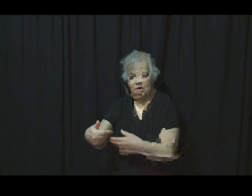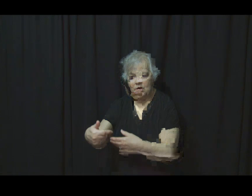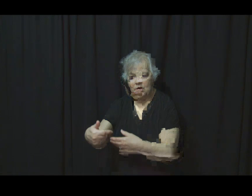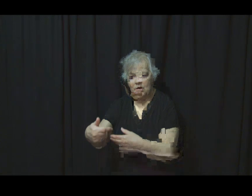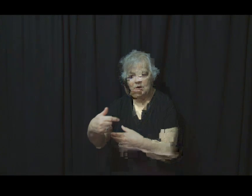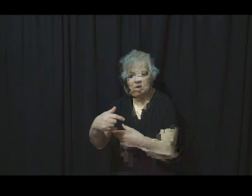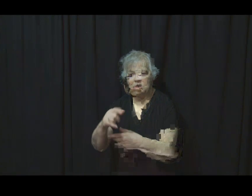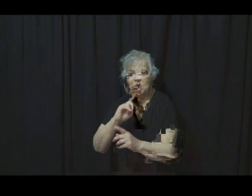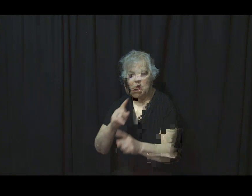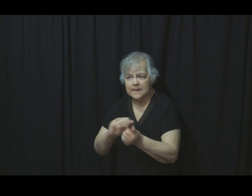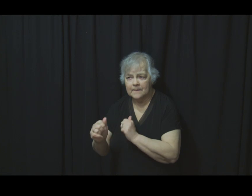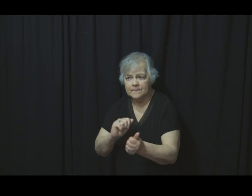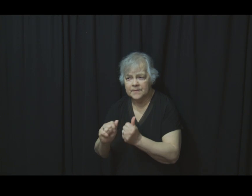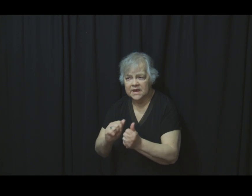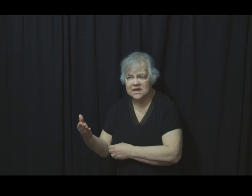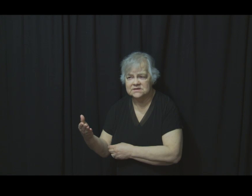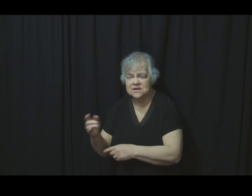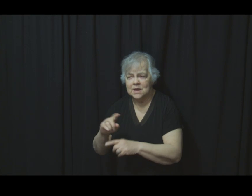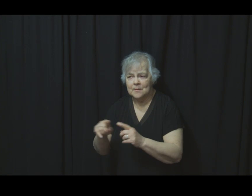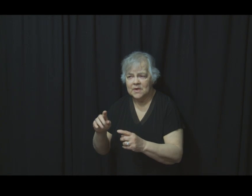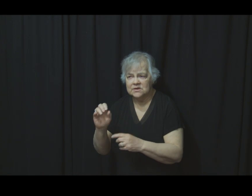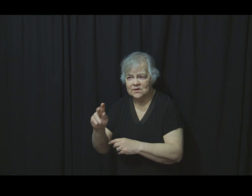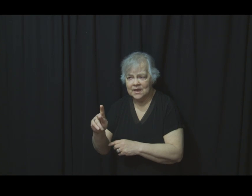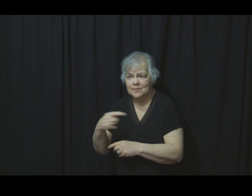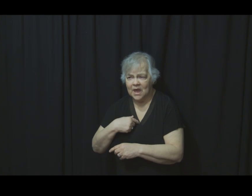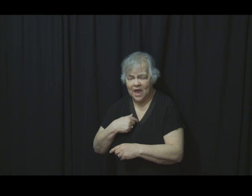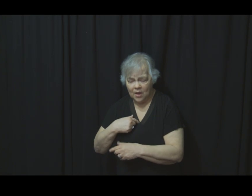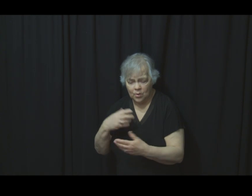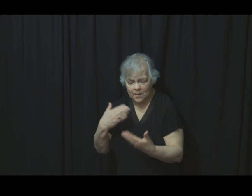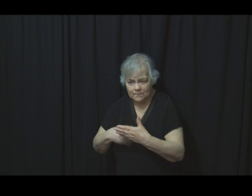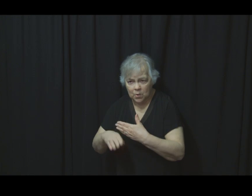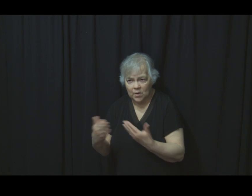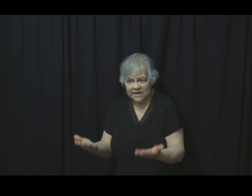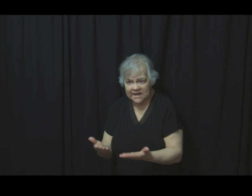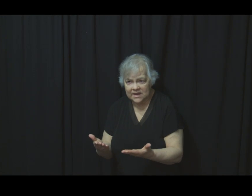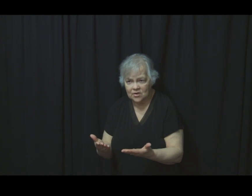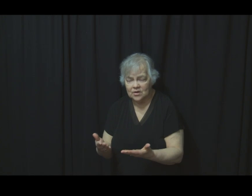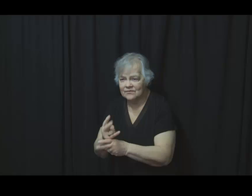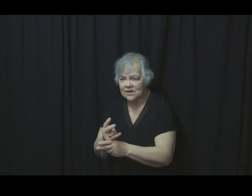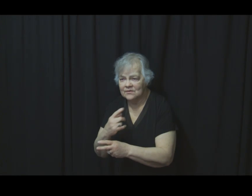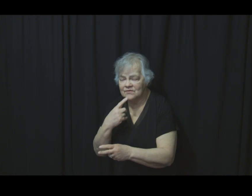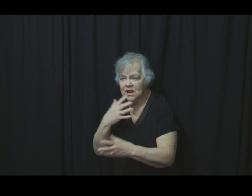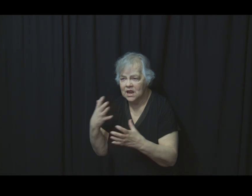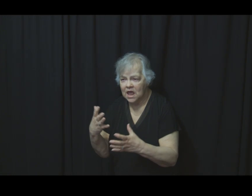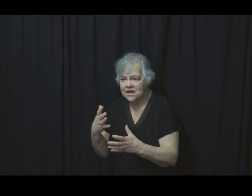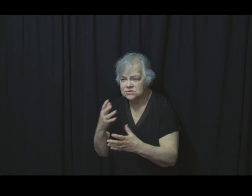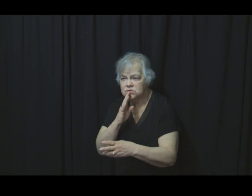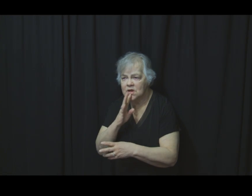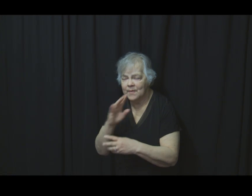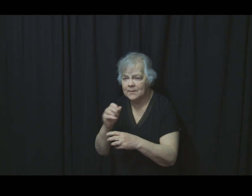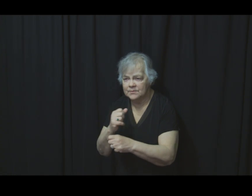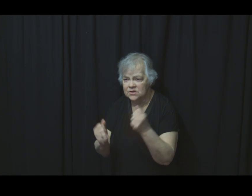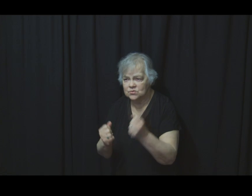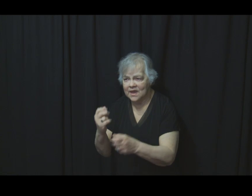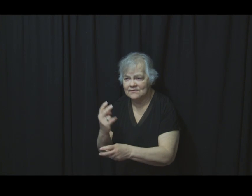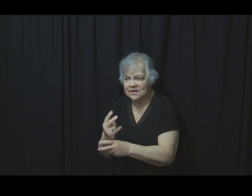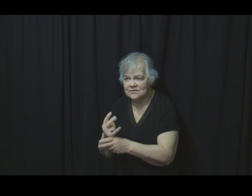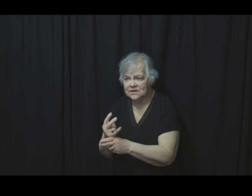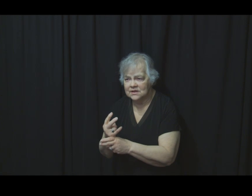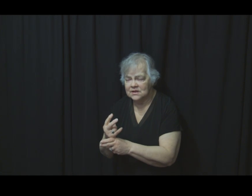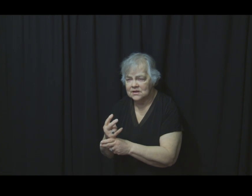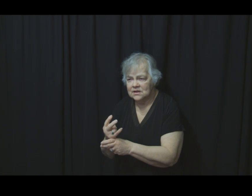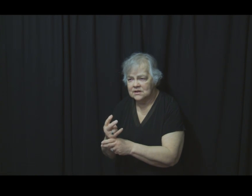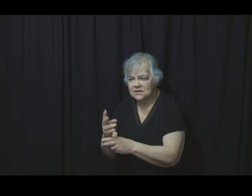next question, countries, other countries. And so we have to embrace science education. This debate will be archived